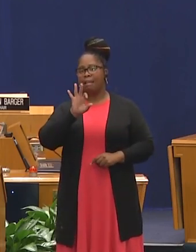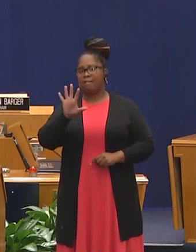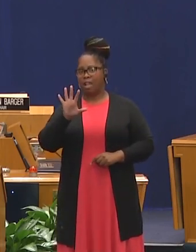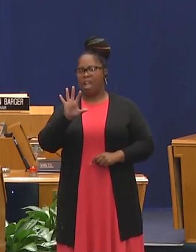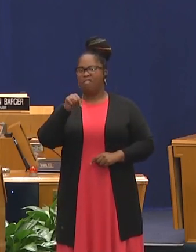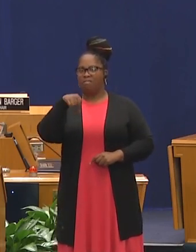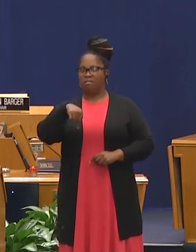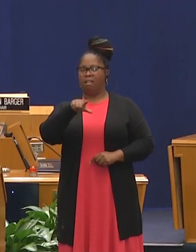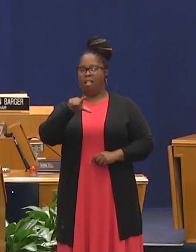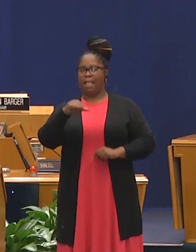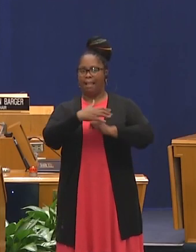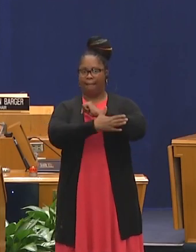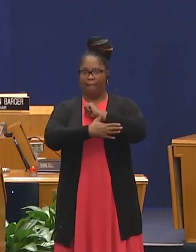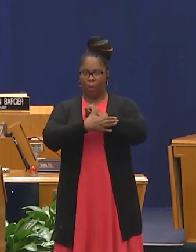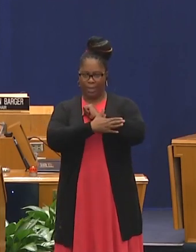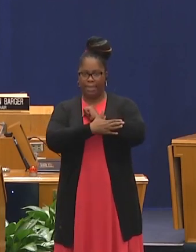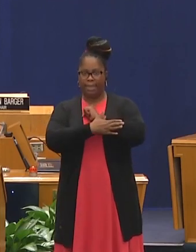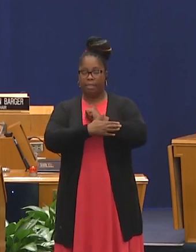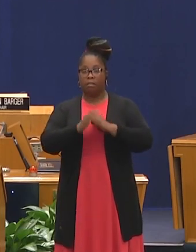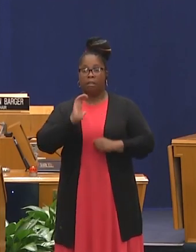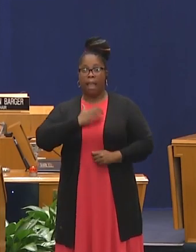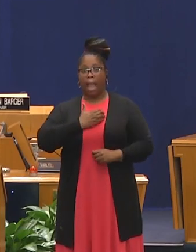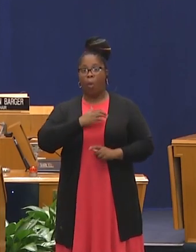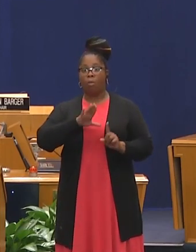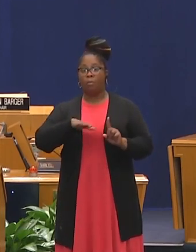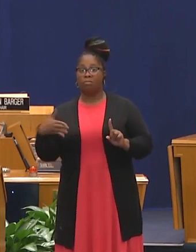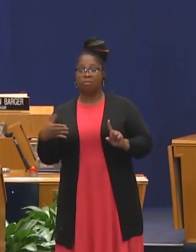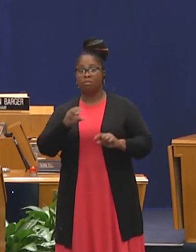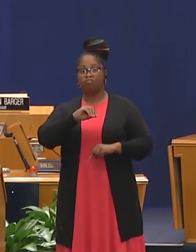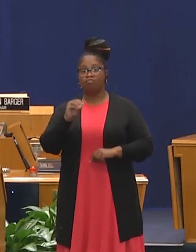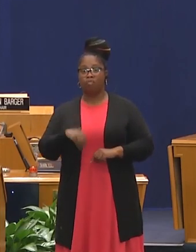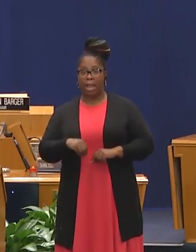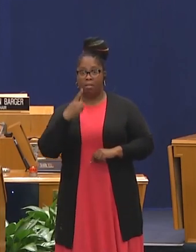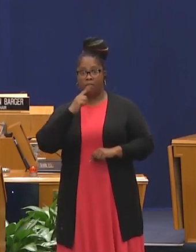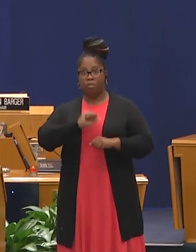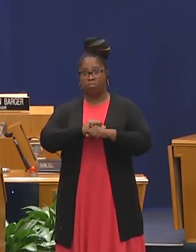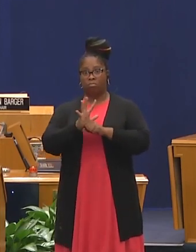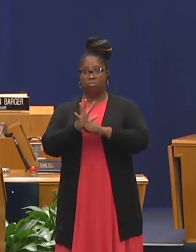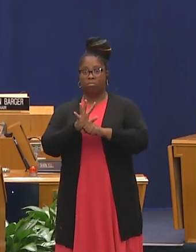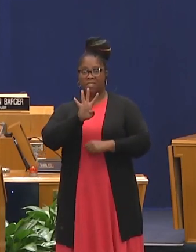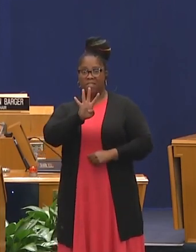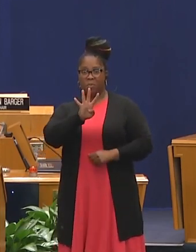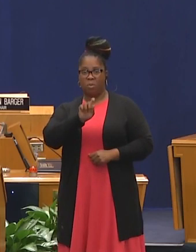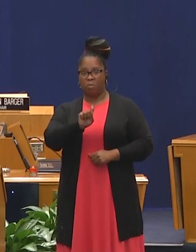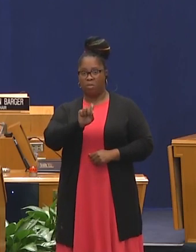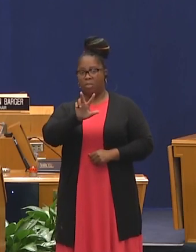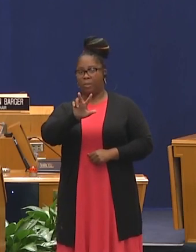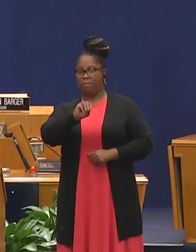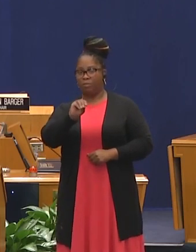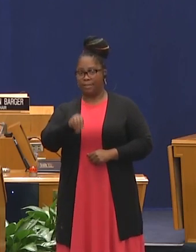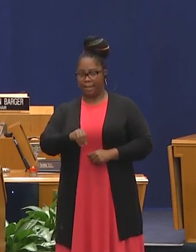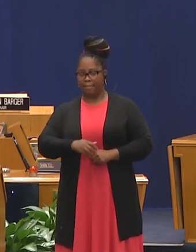Los Angeles County, and our mortality rate for COVID-19 is at 4.3%.